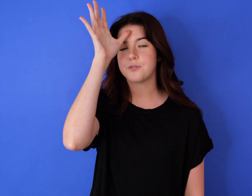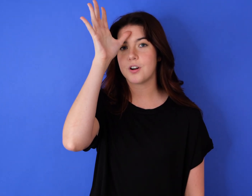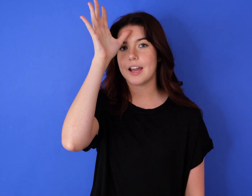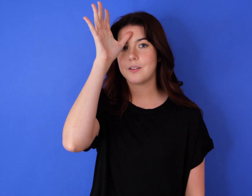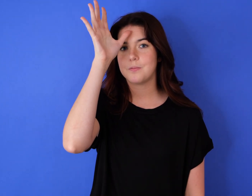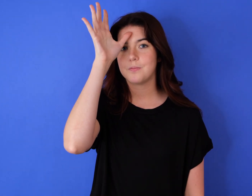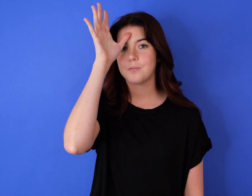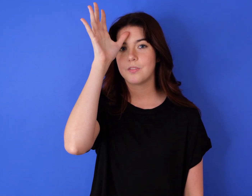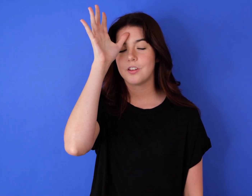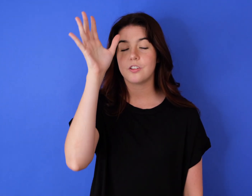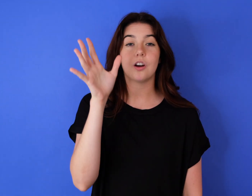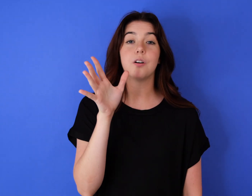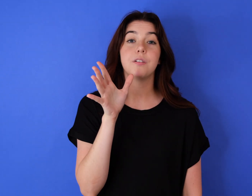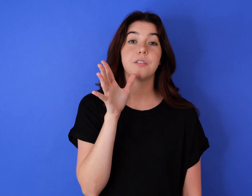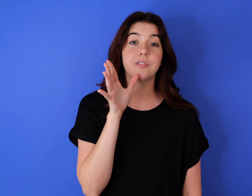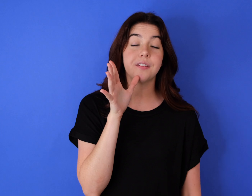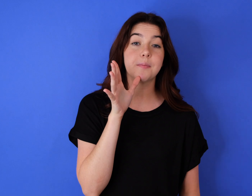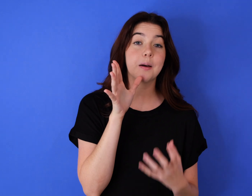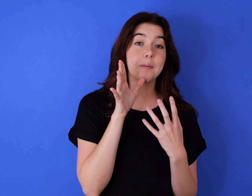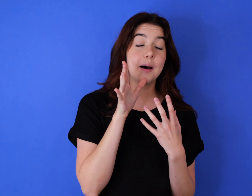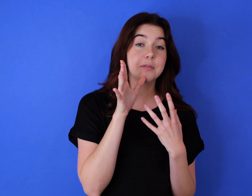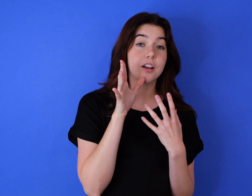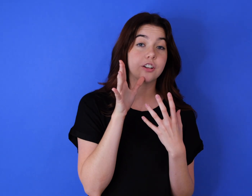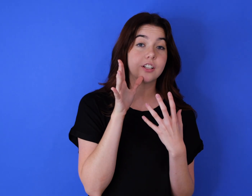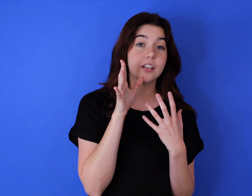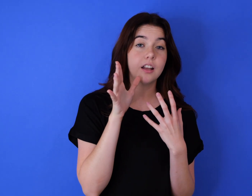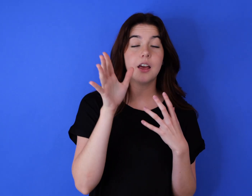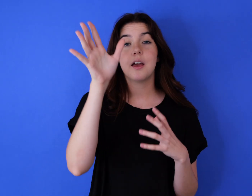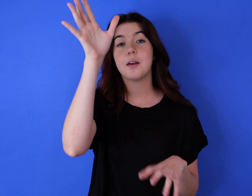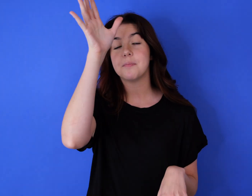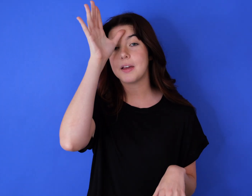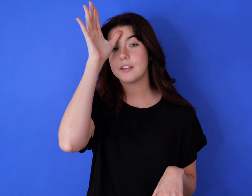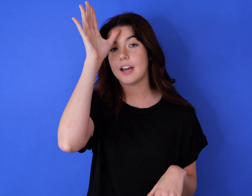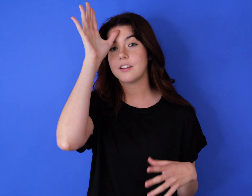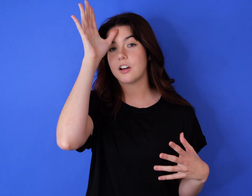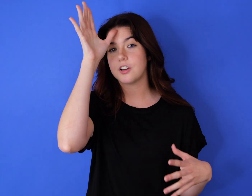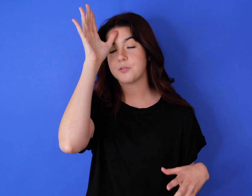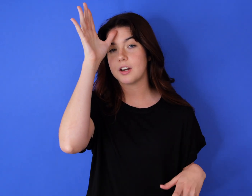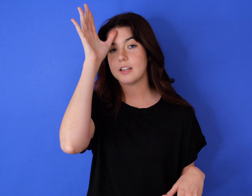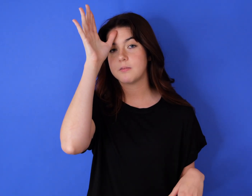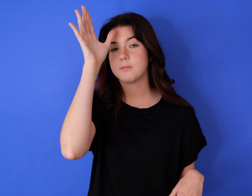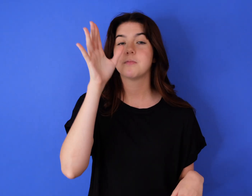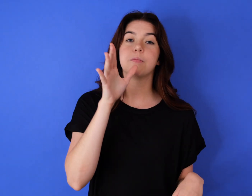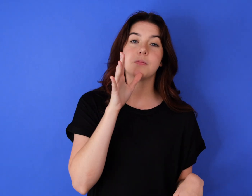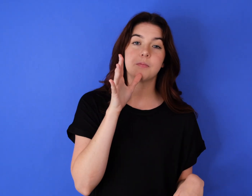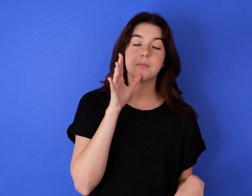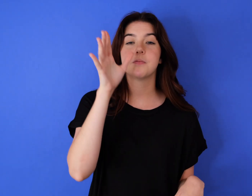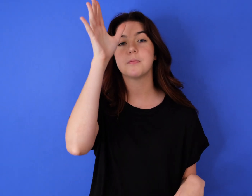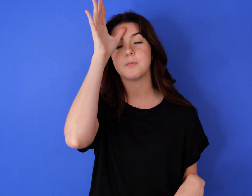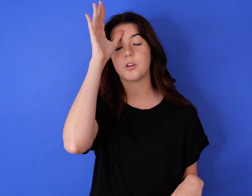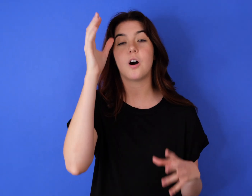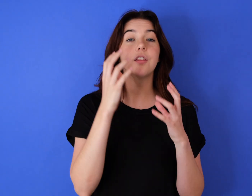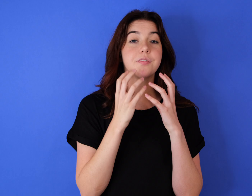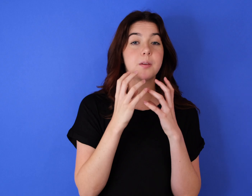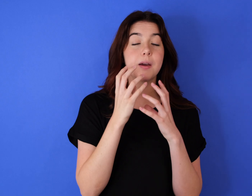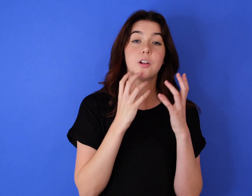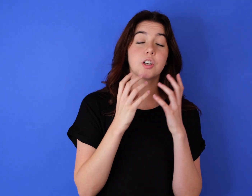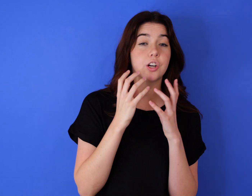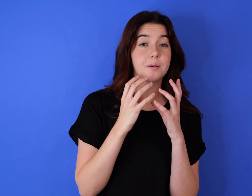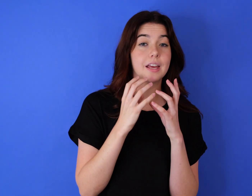forehead. So female mom's on your chin, male dad's on your forehead. So all the female or girl-related